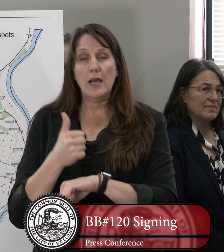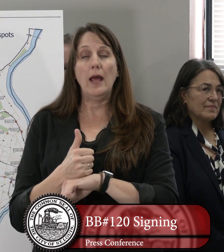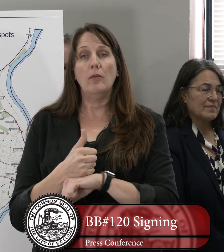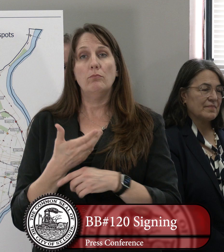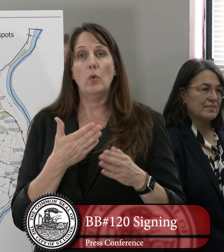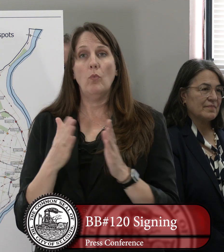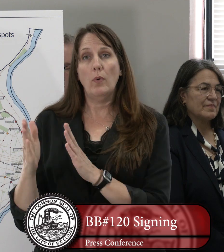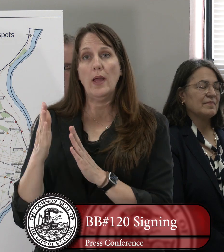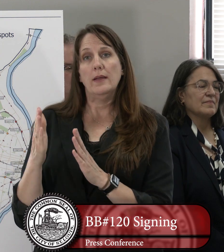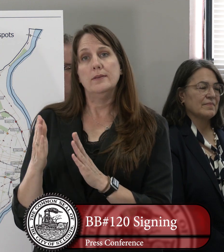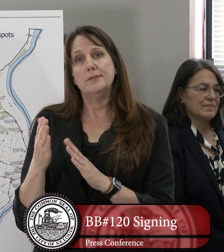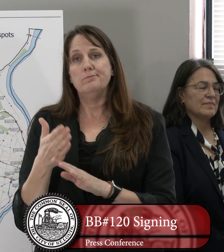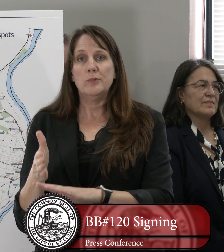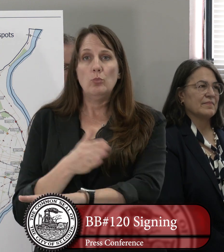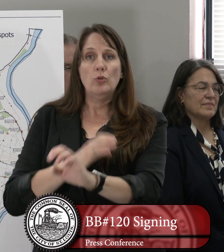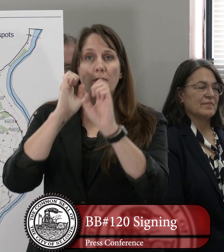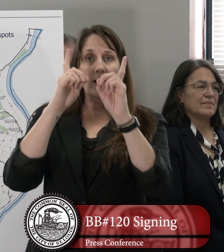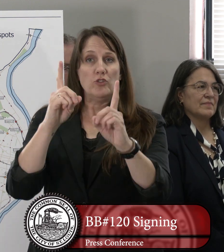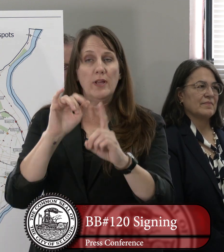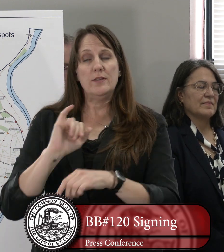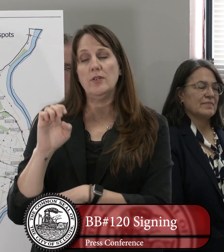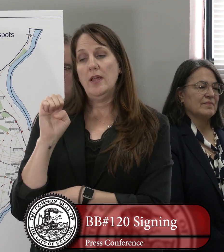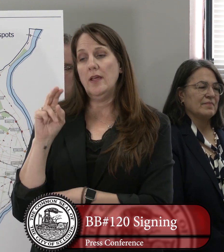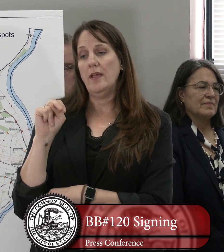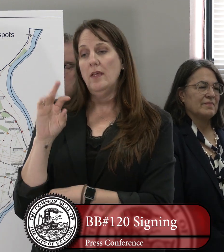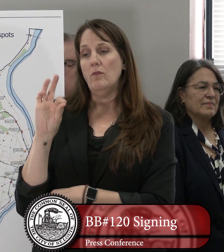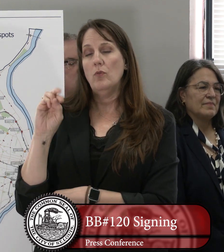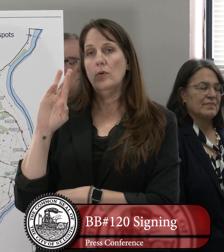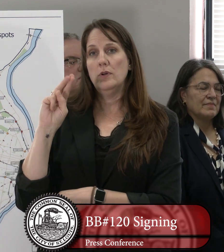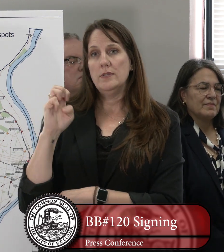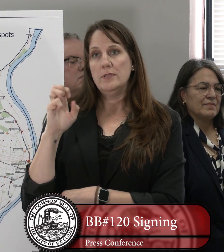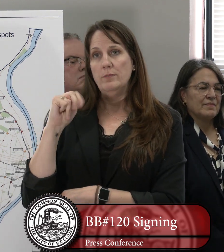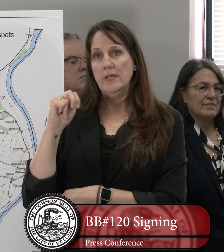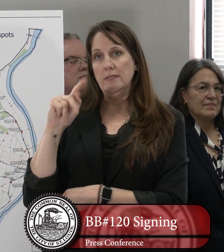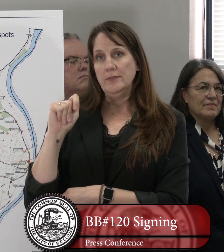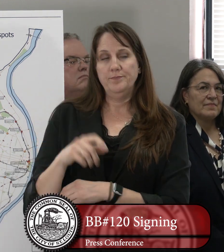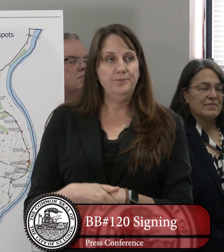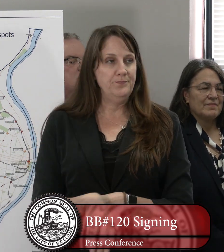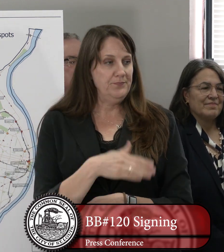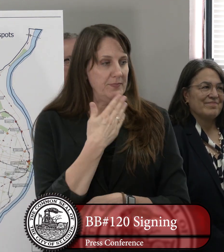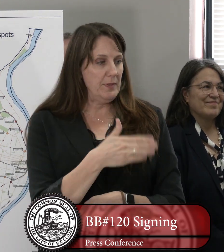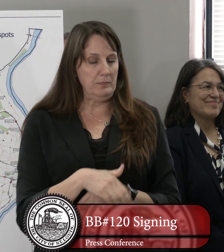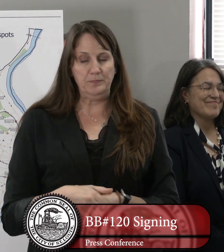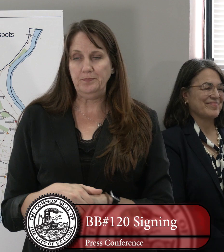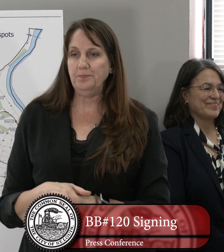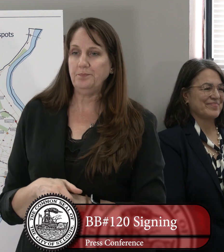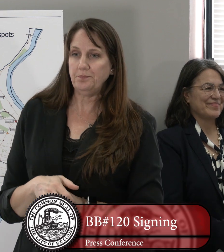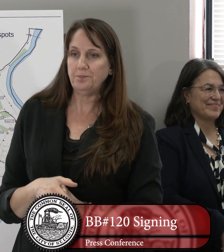greater education and greater enforcement. Thank you.